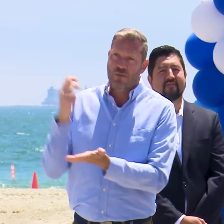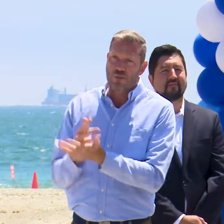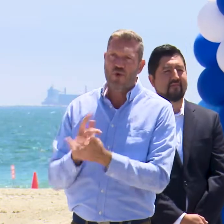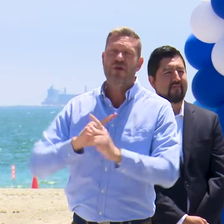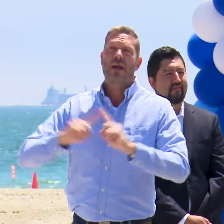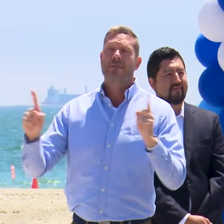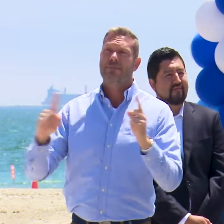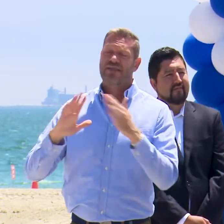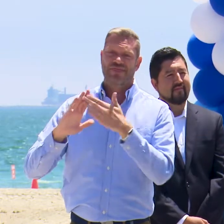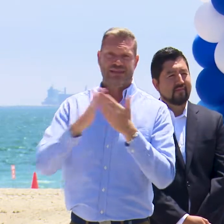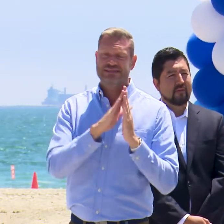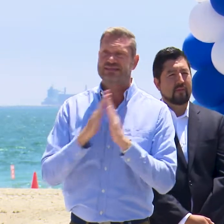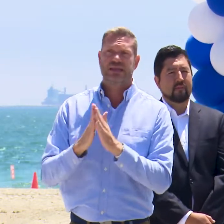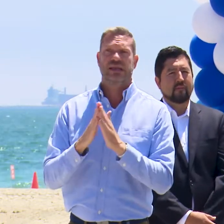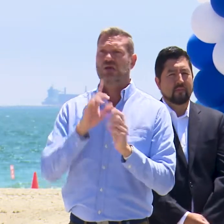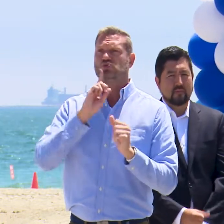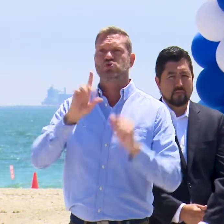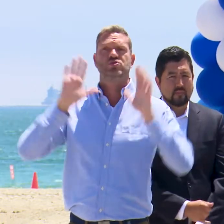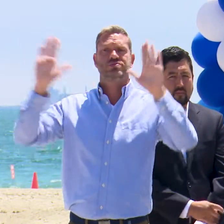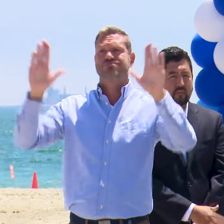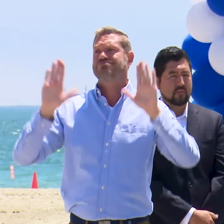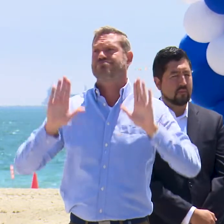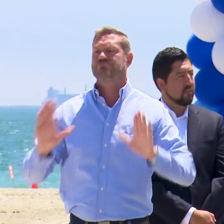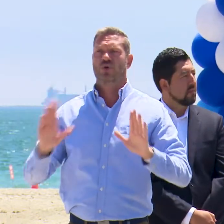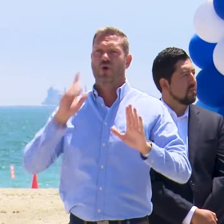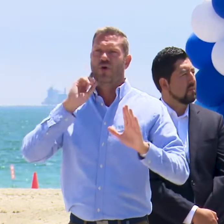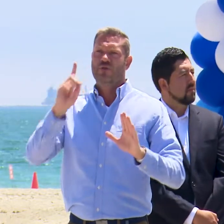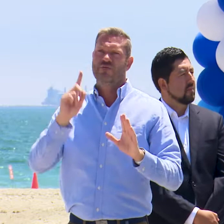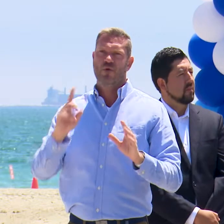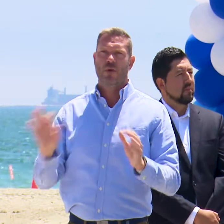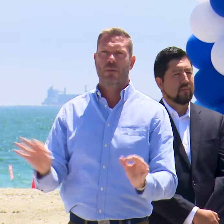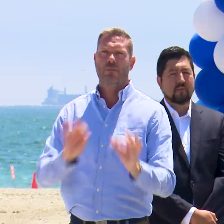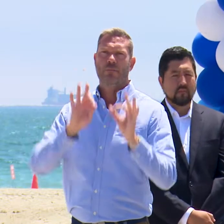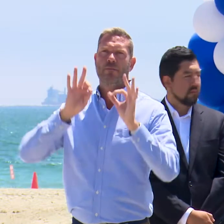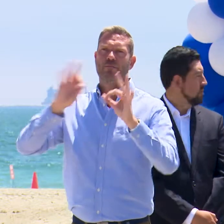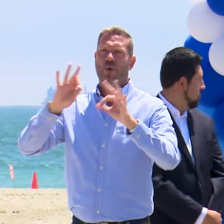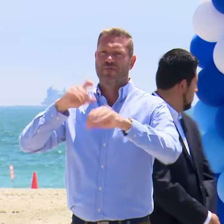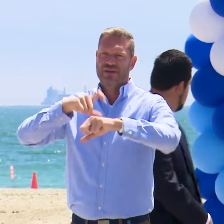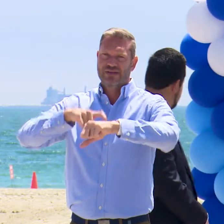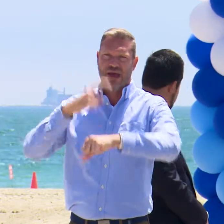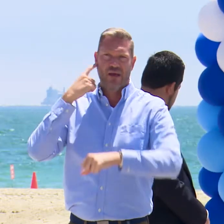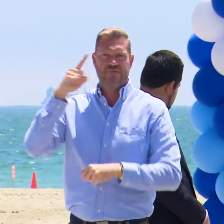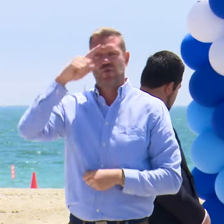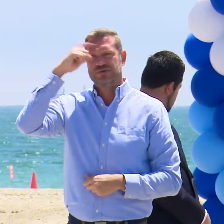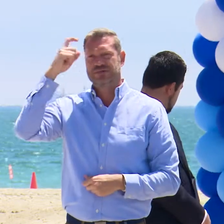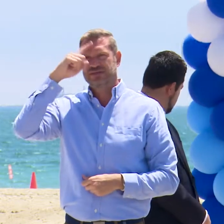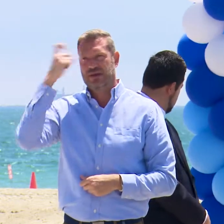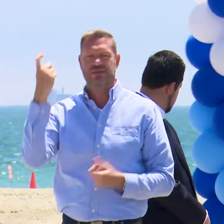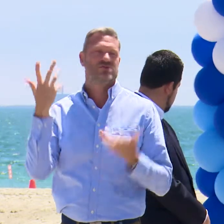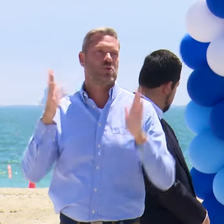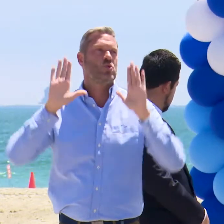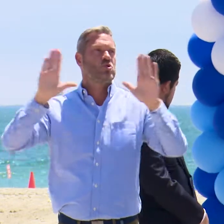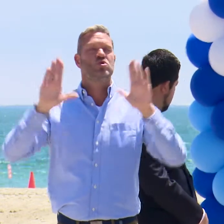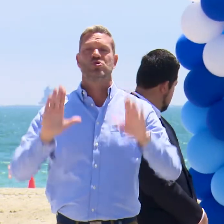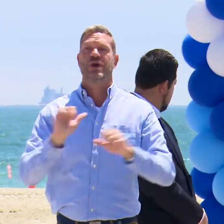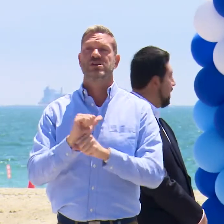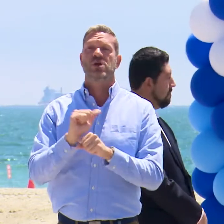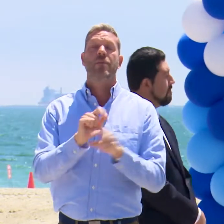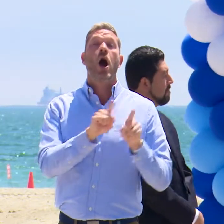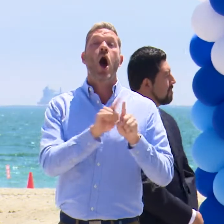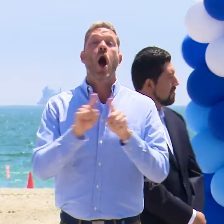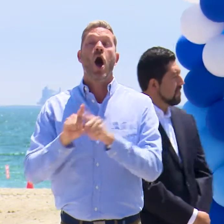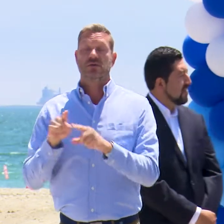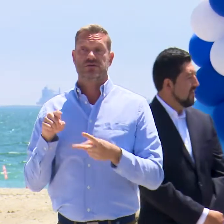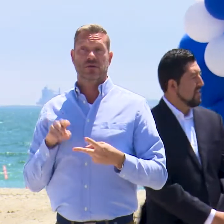such a fabulous job of getting this done right in time for summer. So just great job. Also, I want to say that